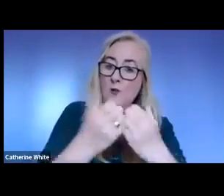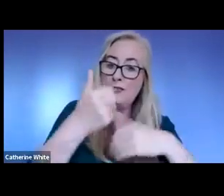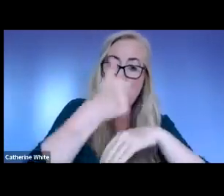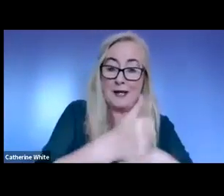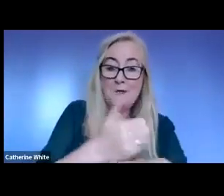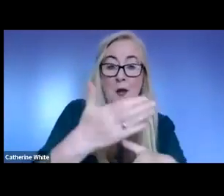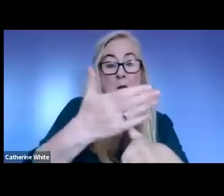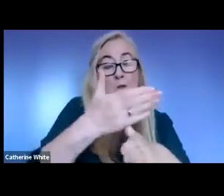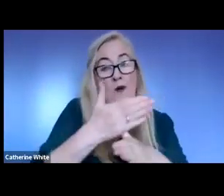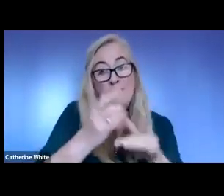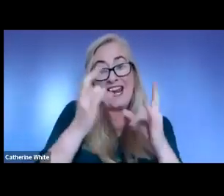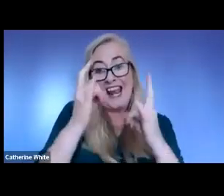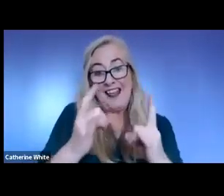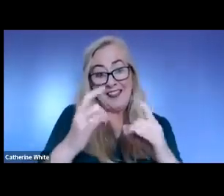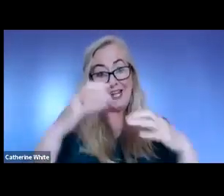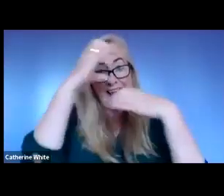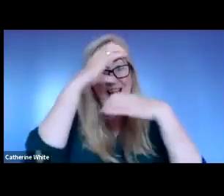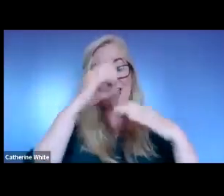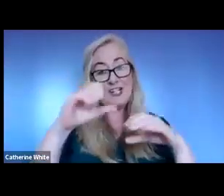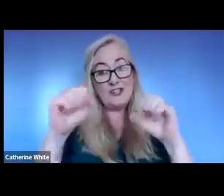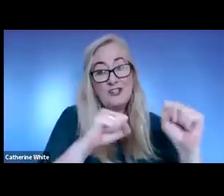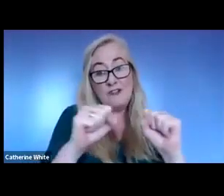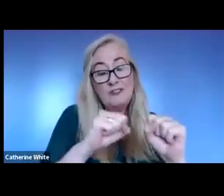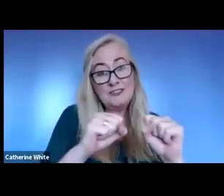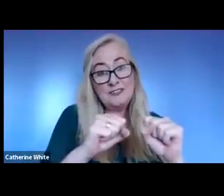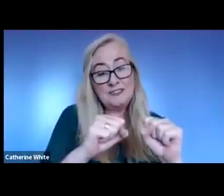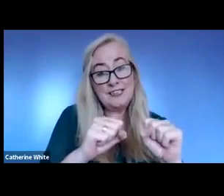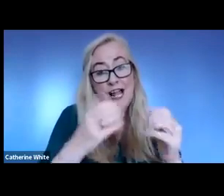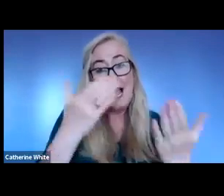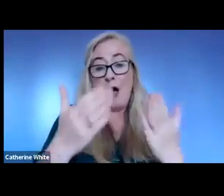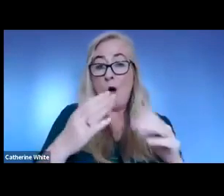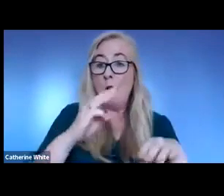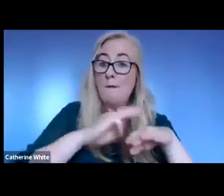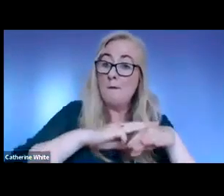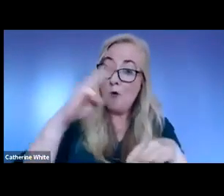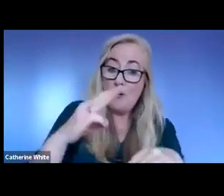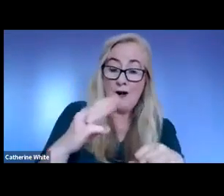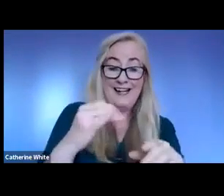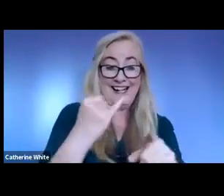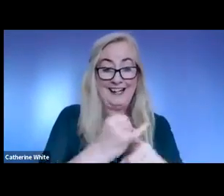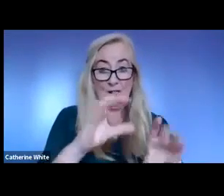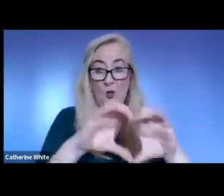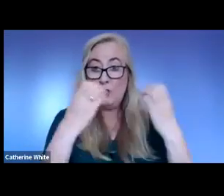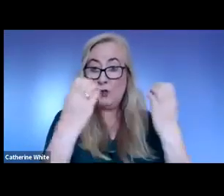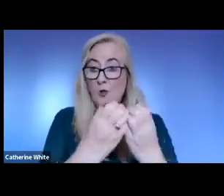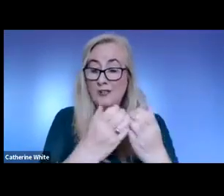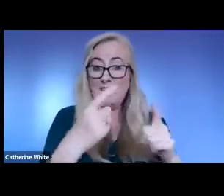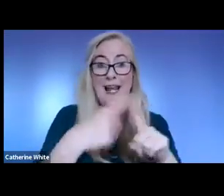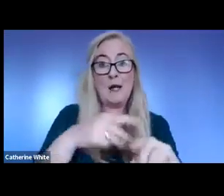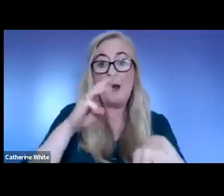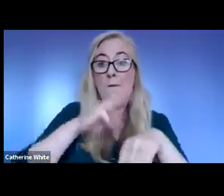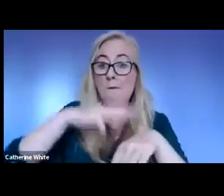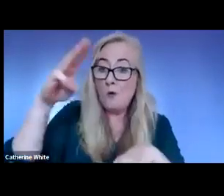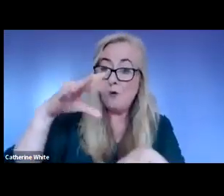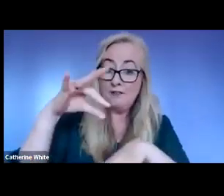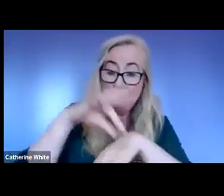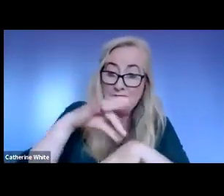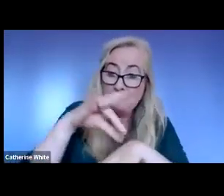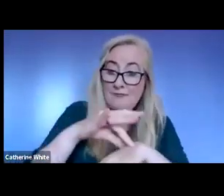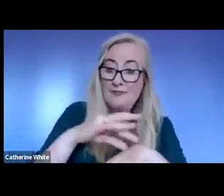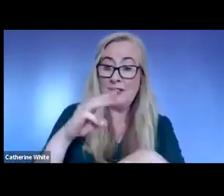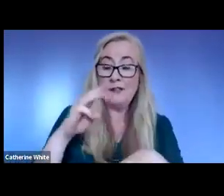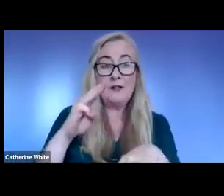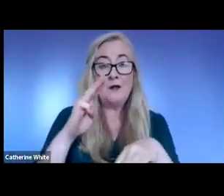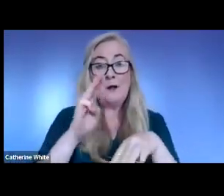healthcare service. So, you know, increased healthcare in the communities, increased GP teams, increased